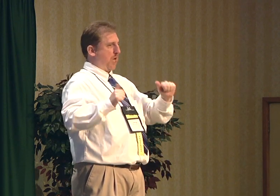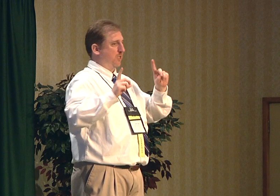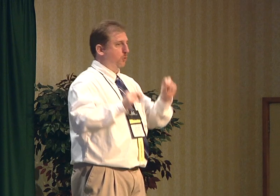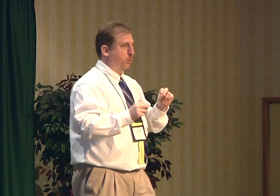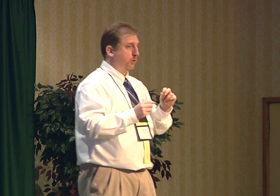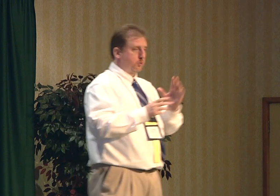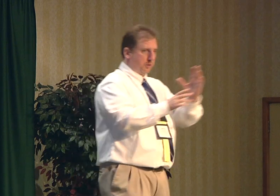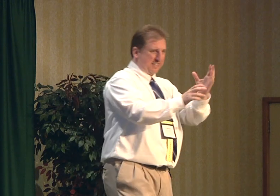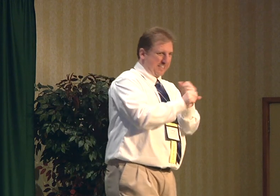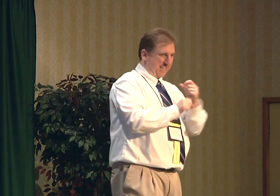experienced. And that's what we're trying to do.